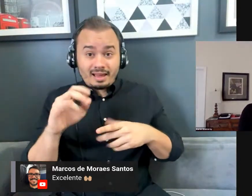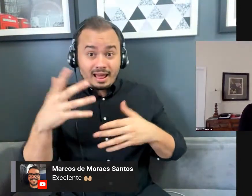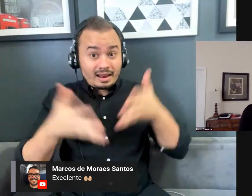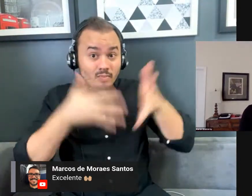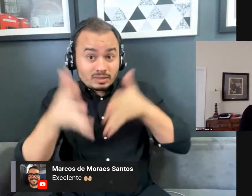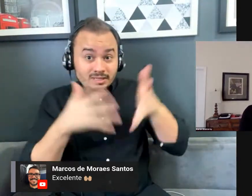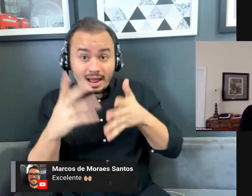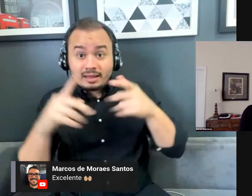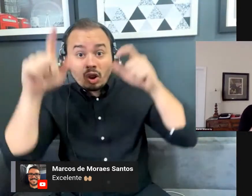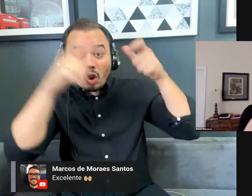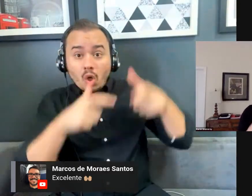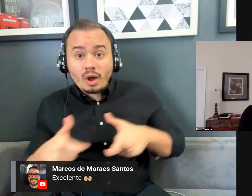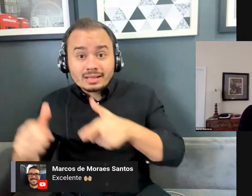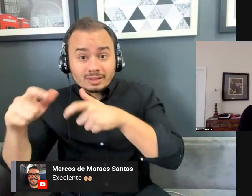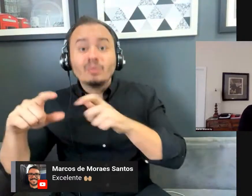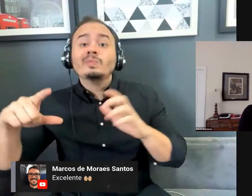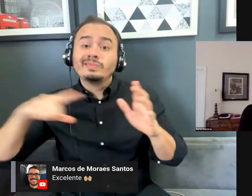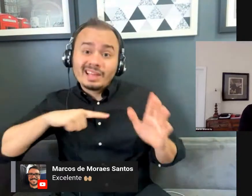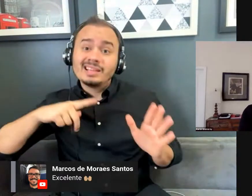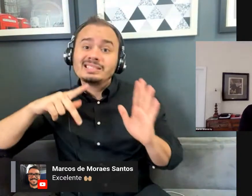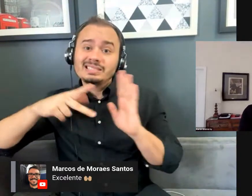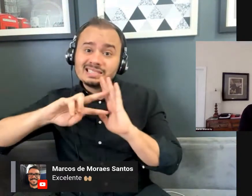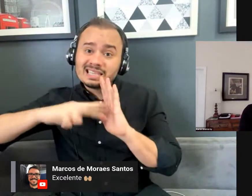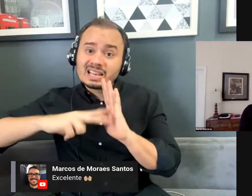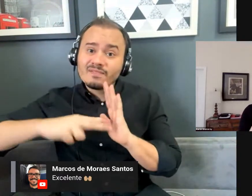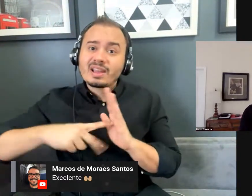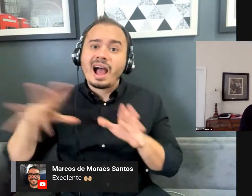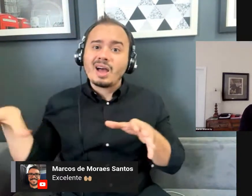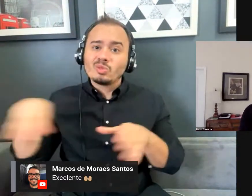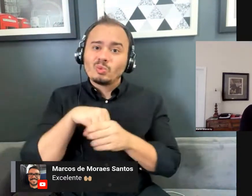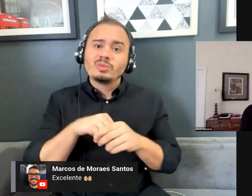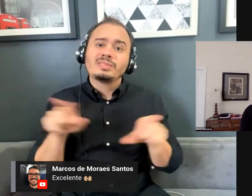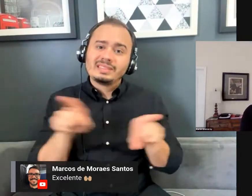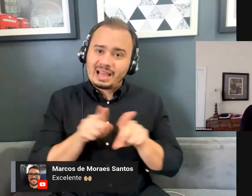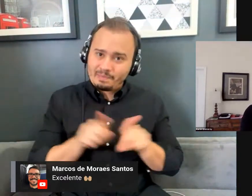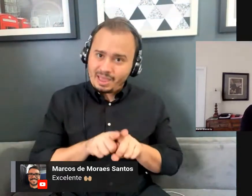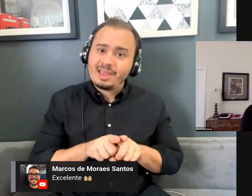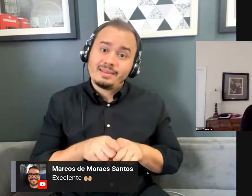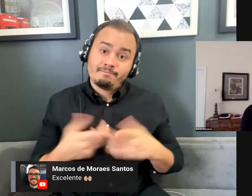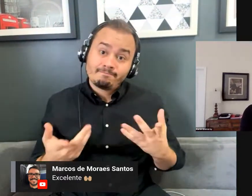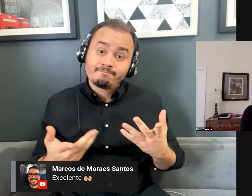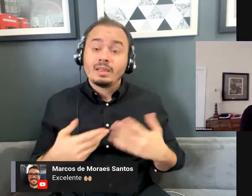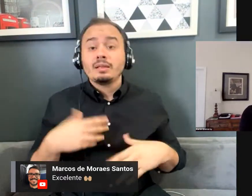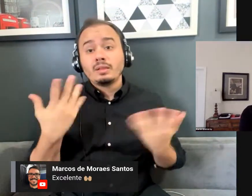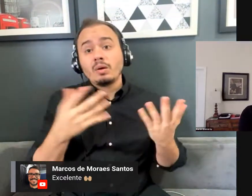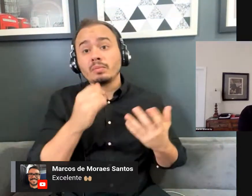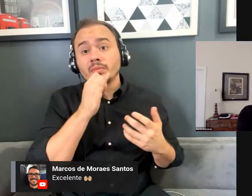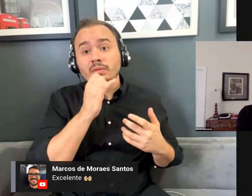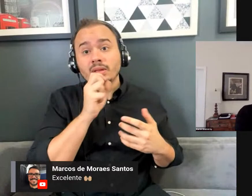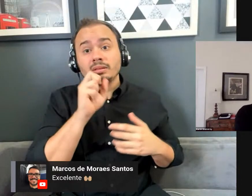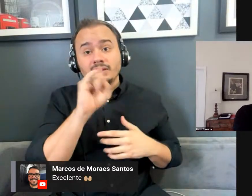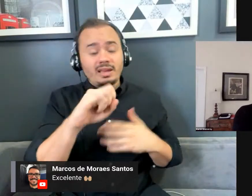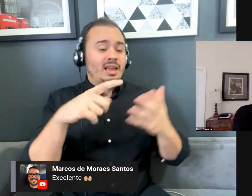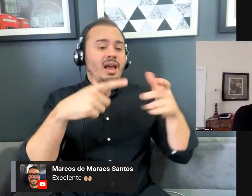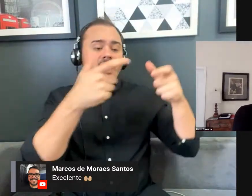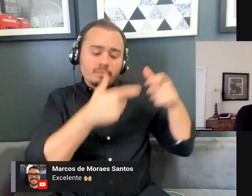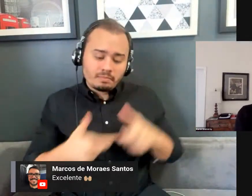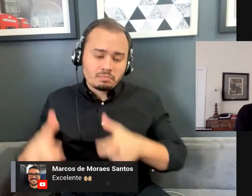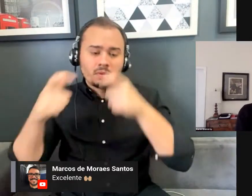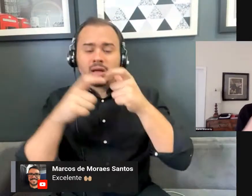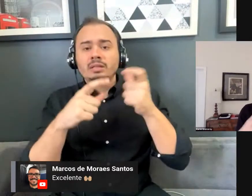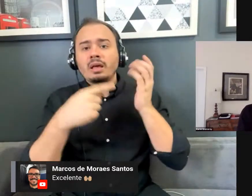these classifier constructions where the location is meaningful, that spatial location is giving you semantic